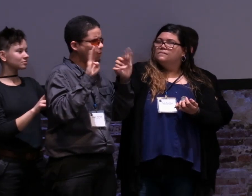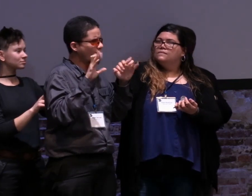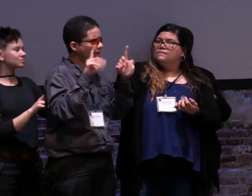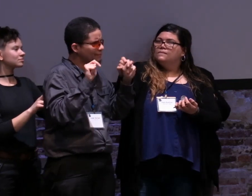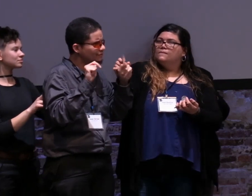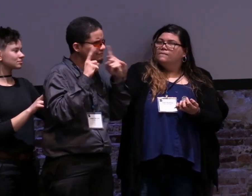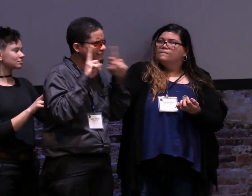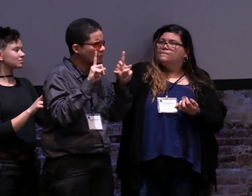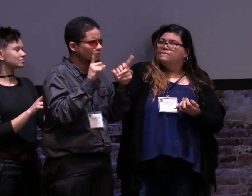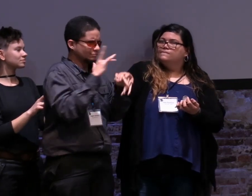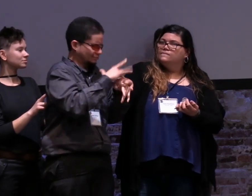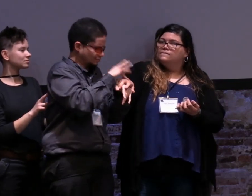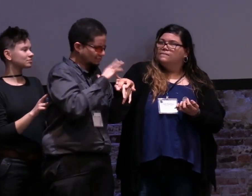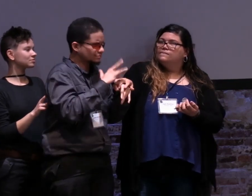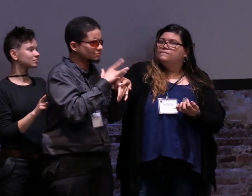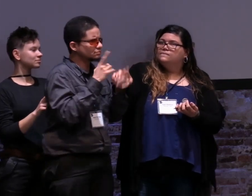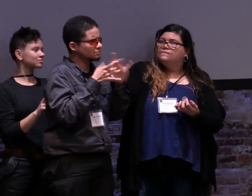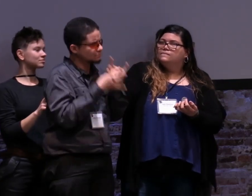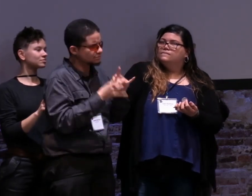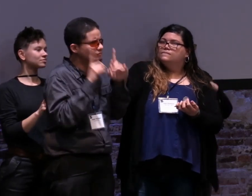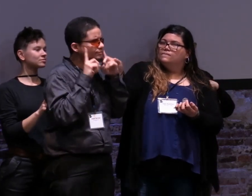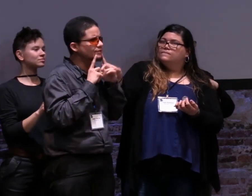And so I needed to found allies,